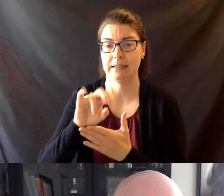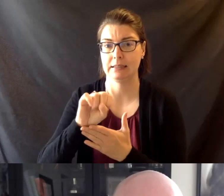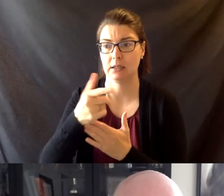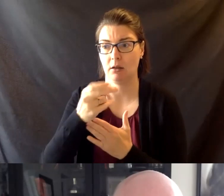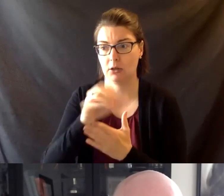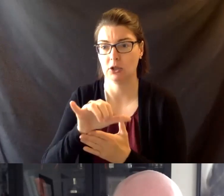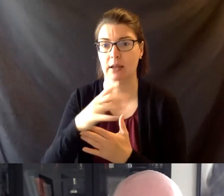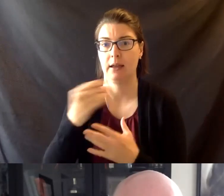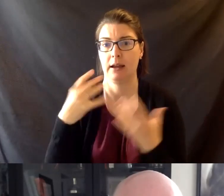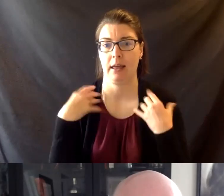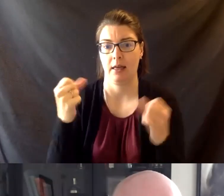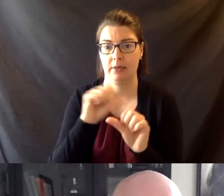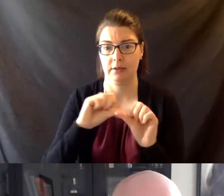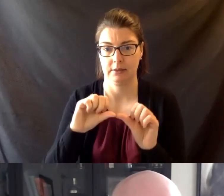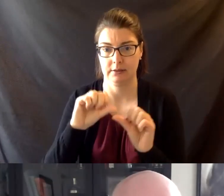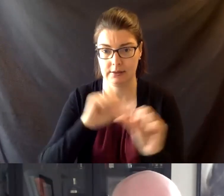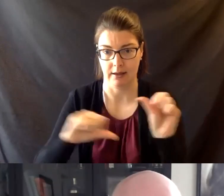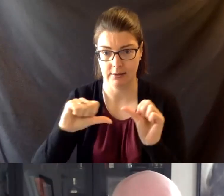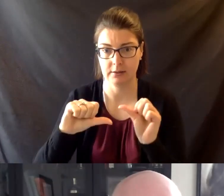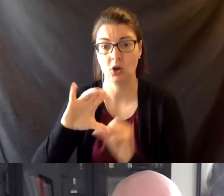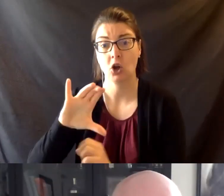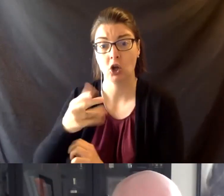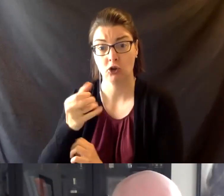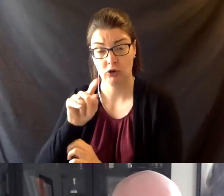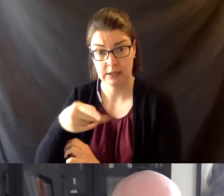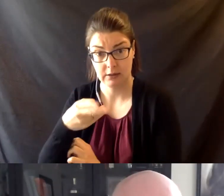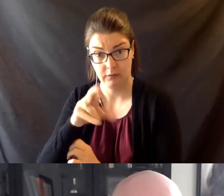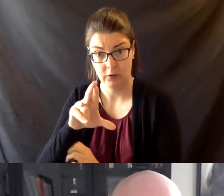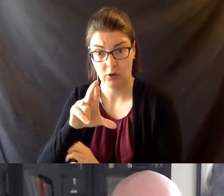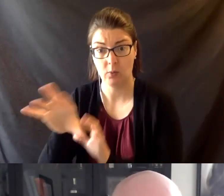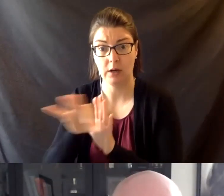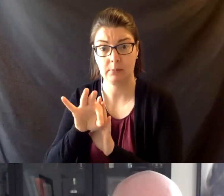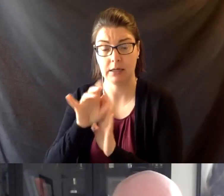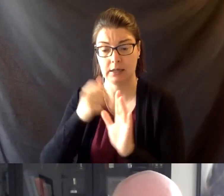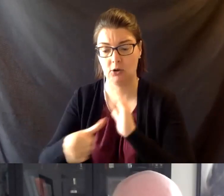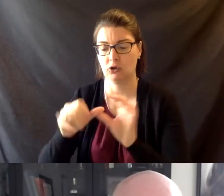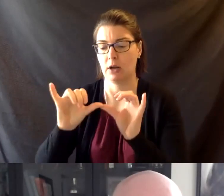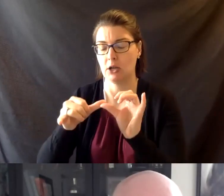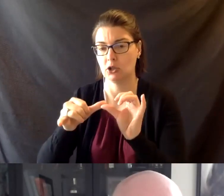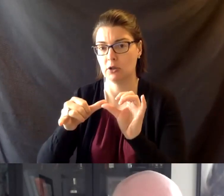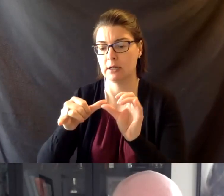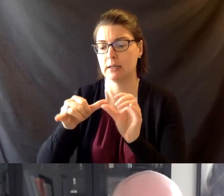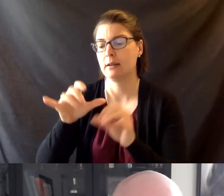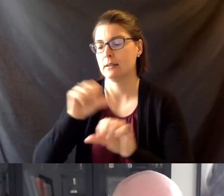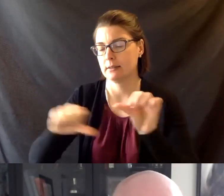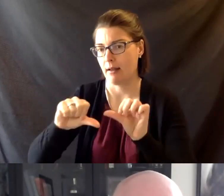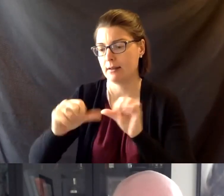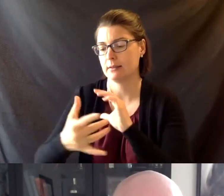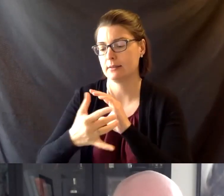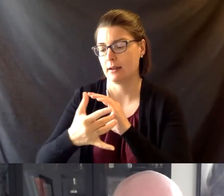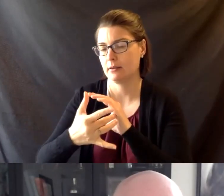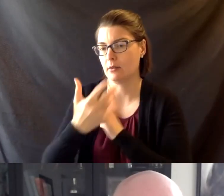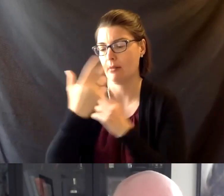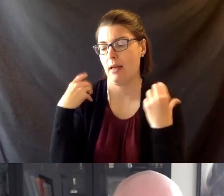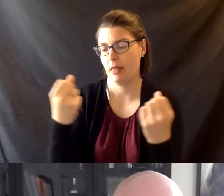Health. Christopher was selected for the award in the Engineering, Science, Technology, Health, and Biomedicine